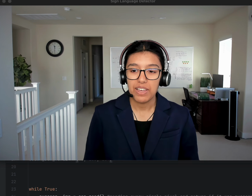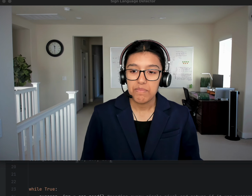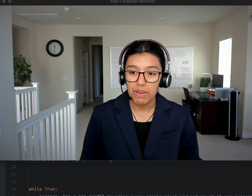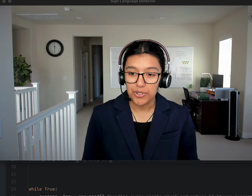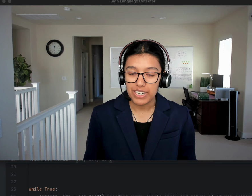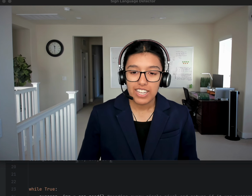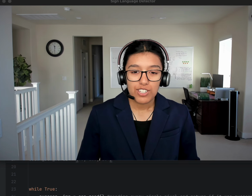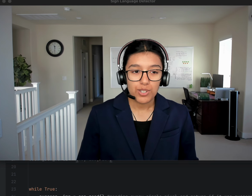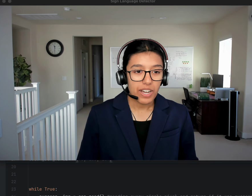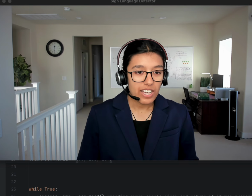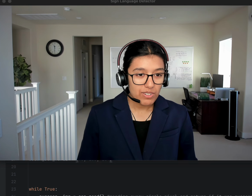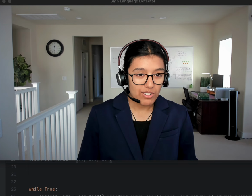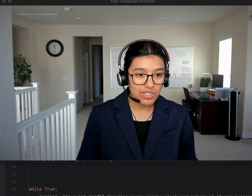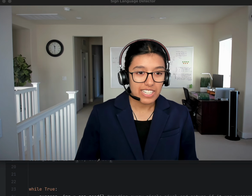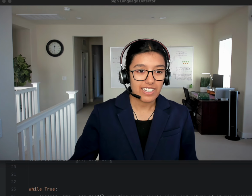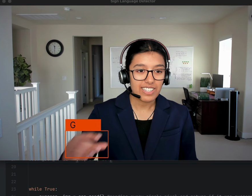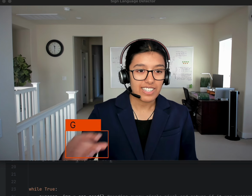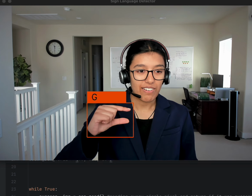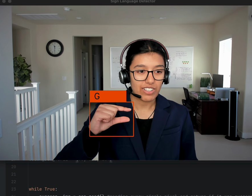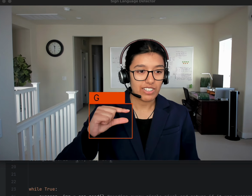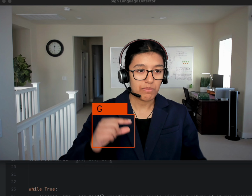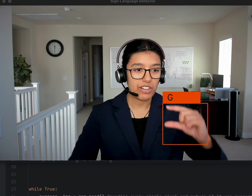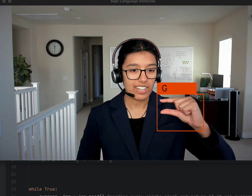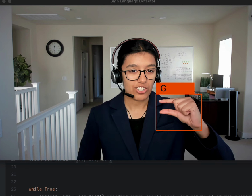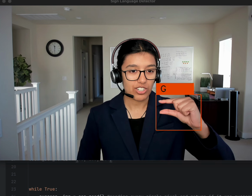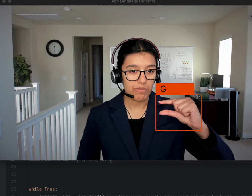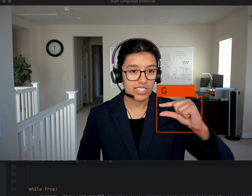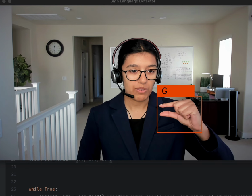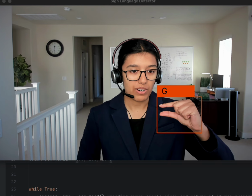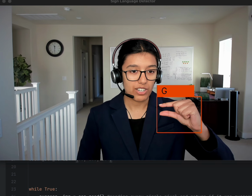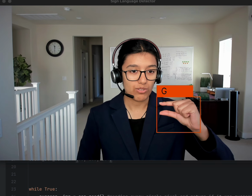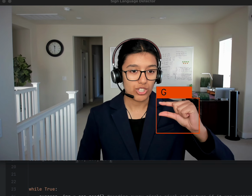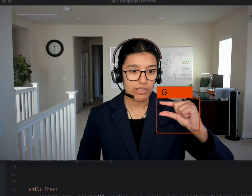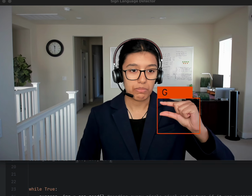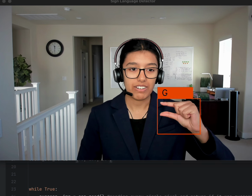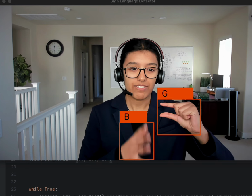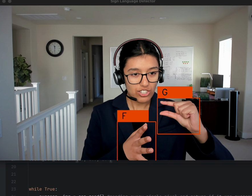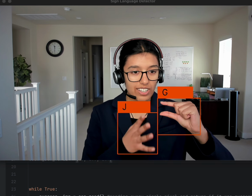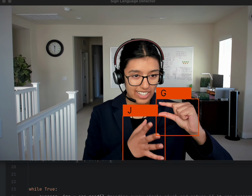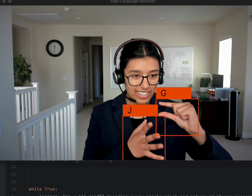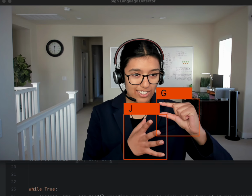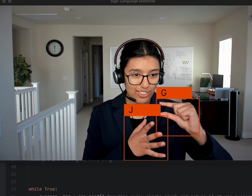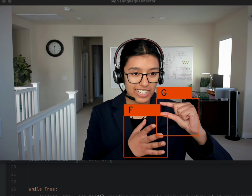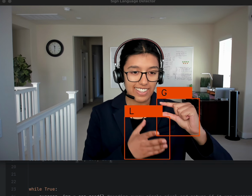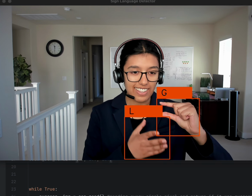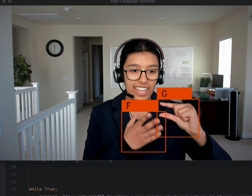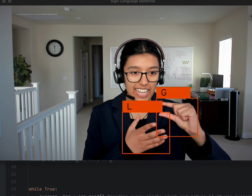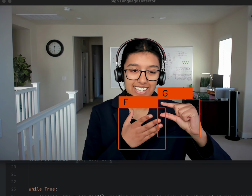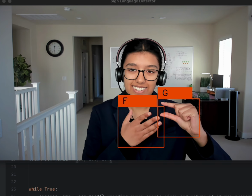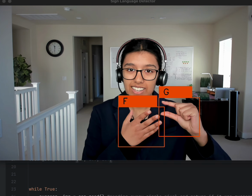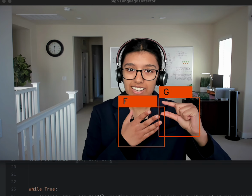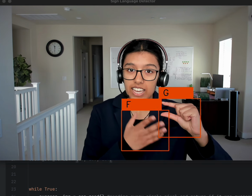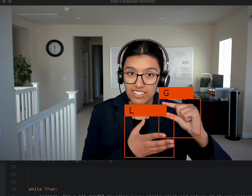that memory. So as a result, it does have a little bit of that discrepancy when I do G, but eventually it lands on the idea that,